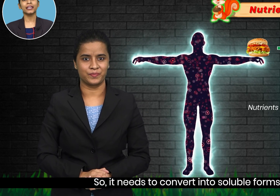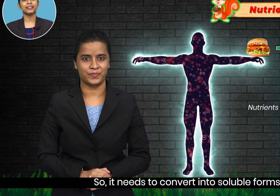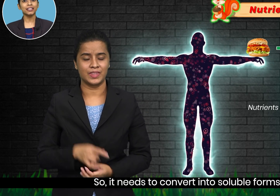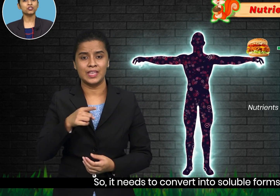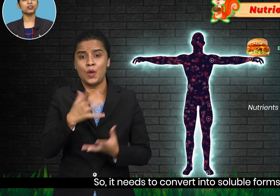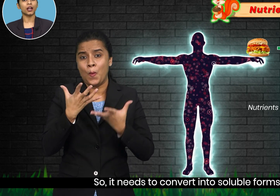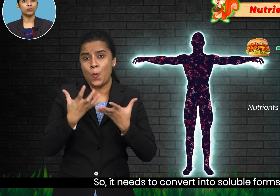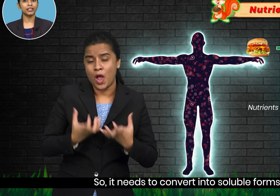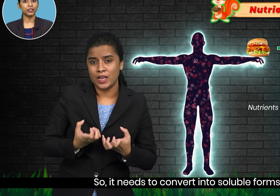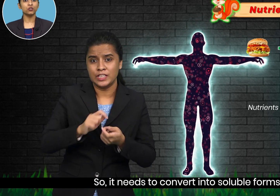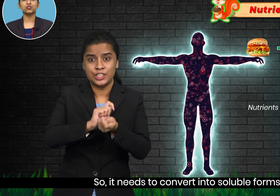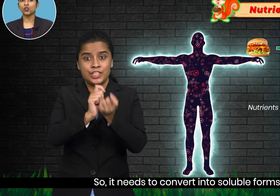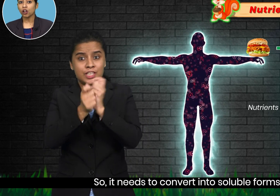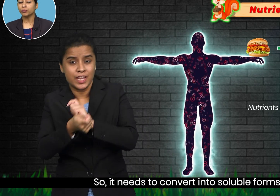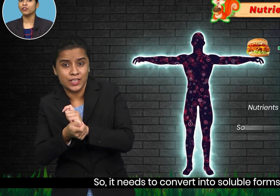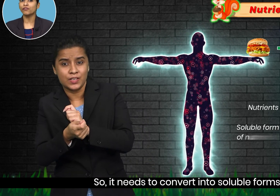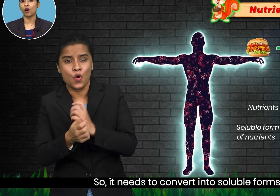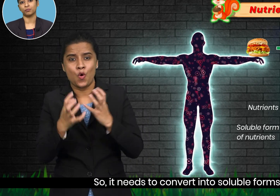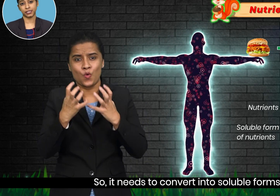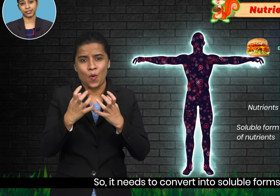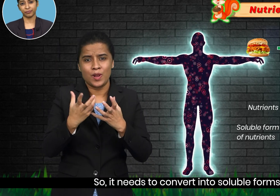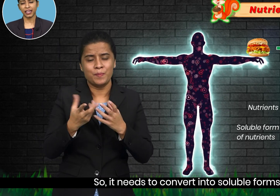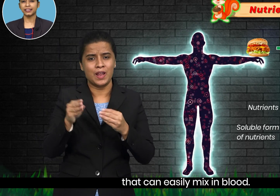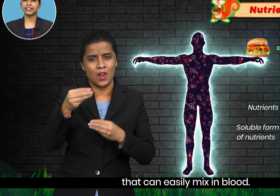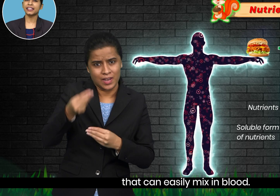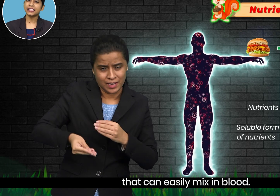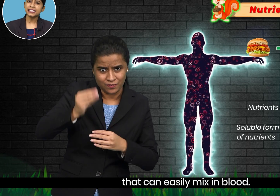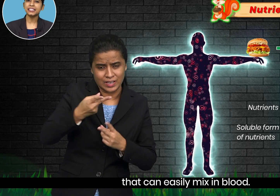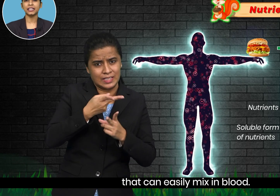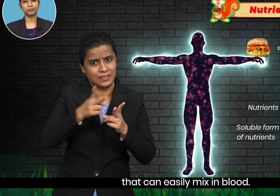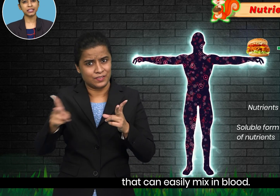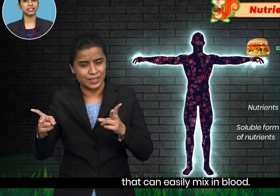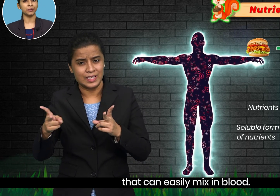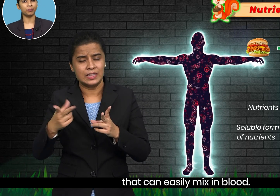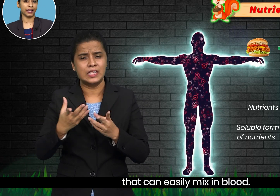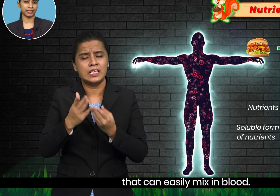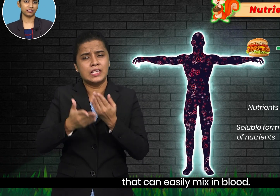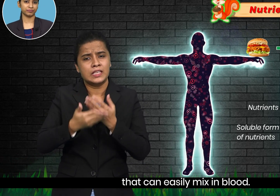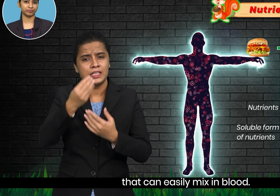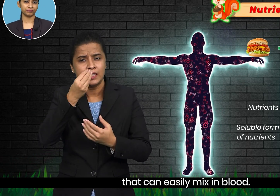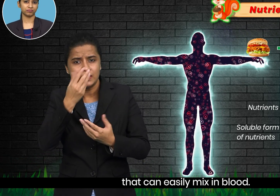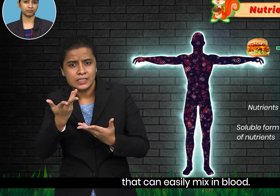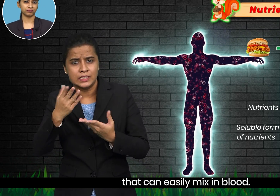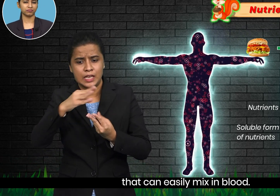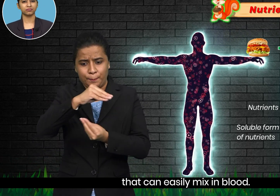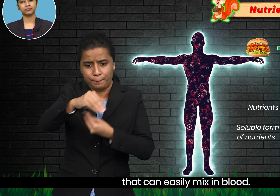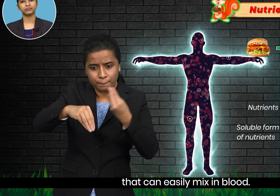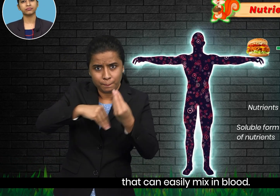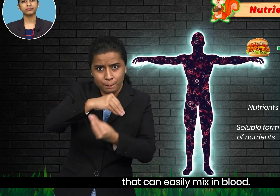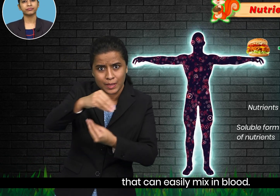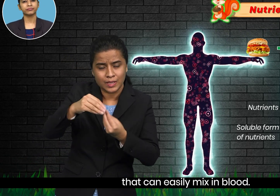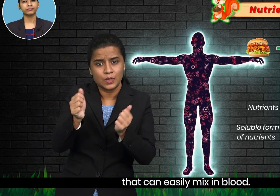So, it needs to convert into soluble forms that can easily mix in blood.